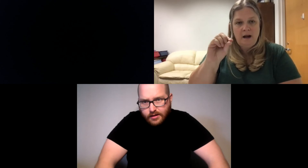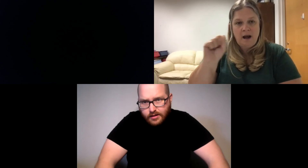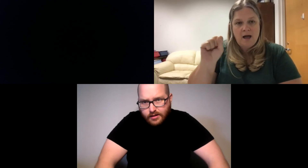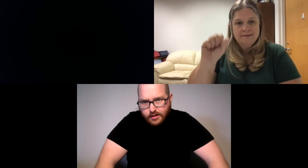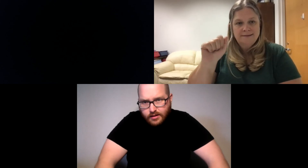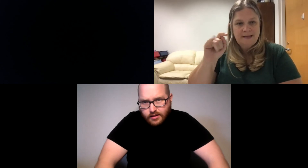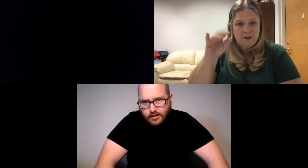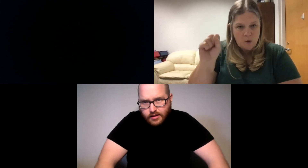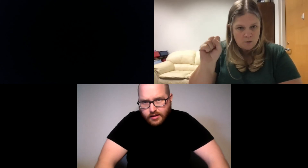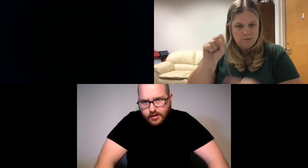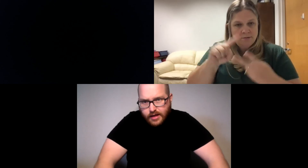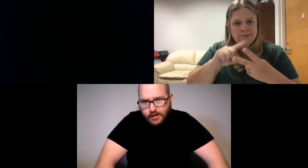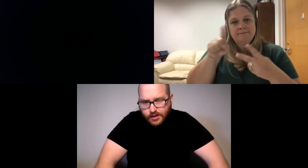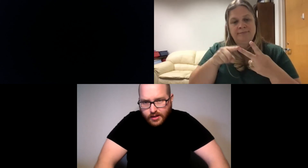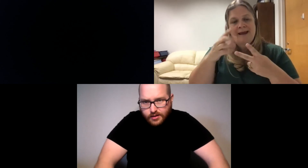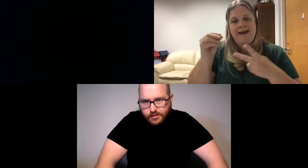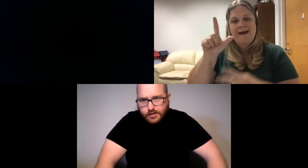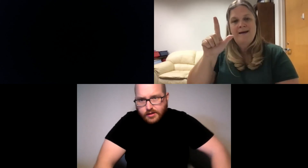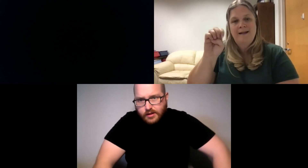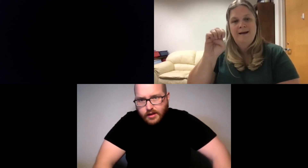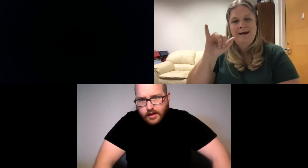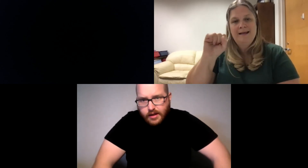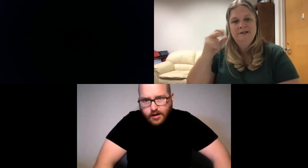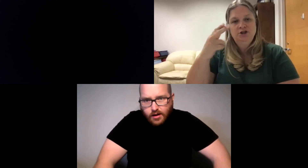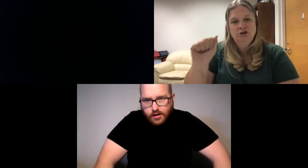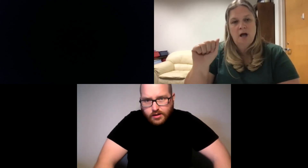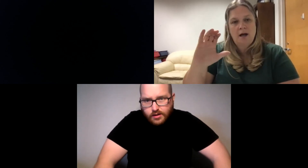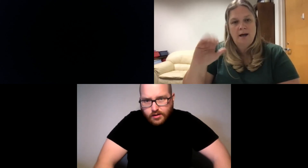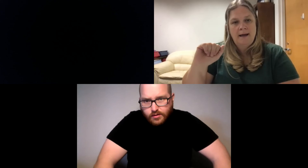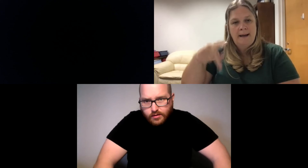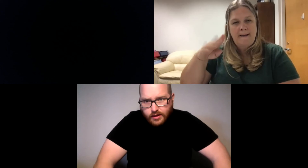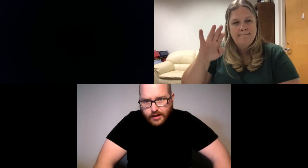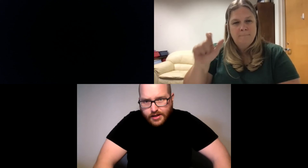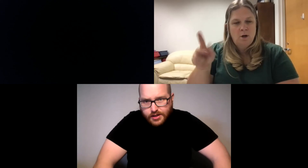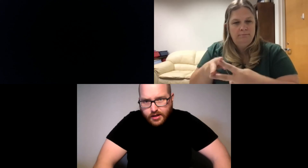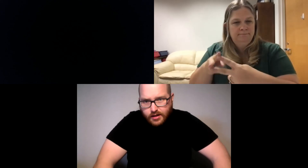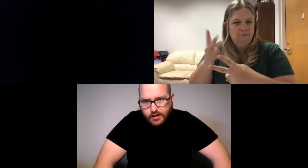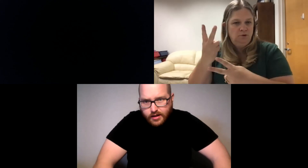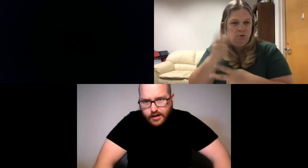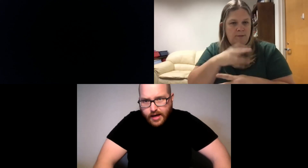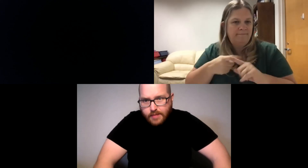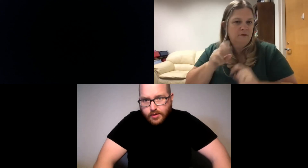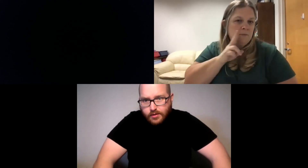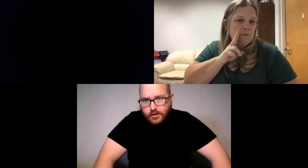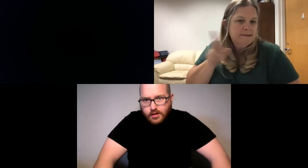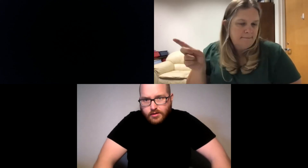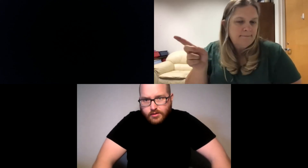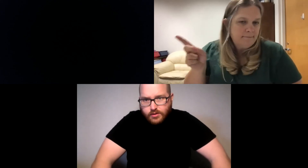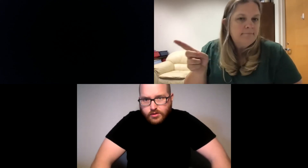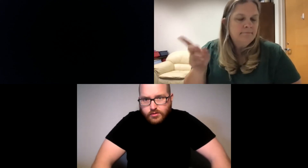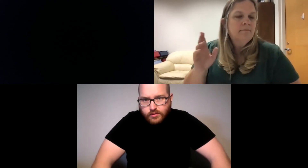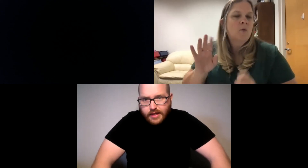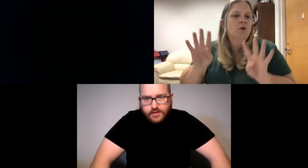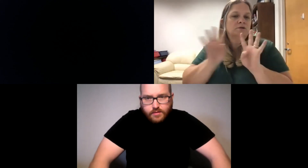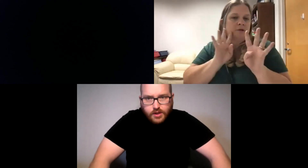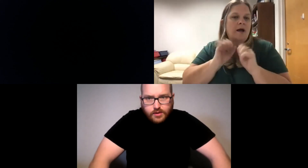Cynthia de los Santos and also Laisha Campbell. Those are